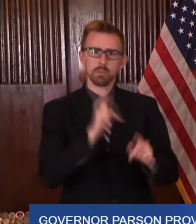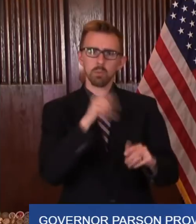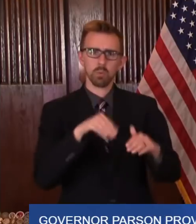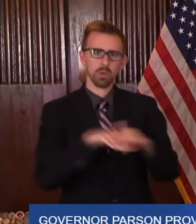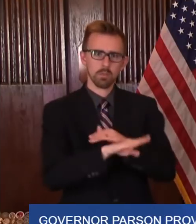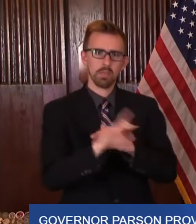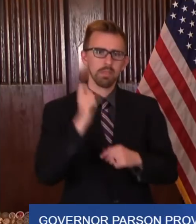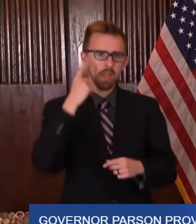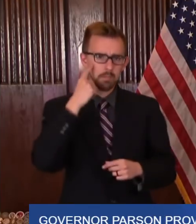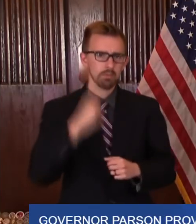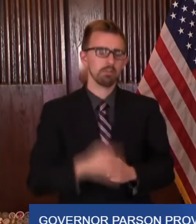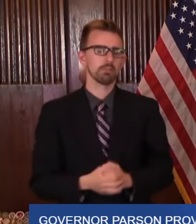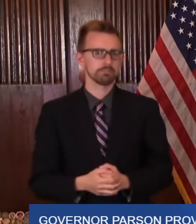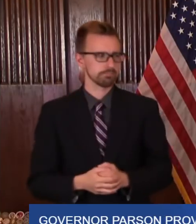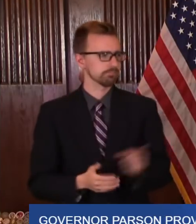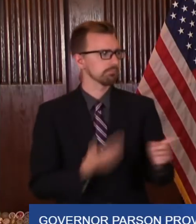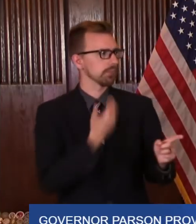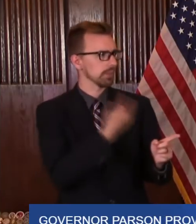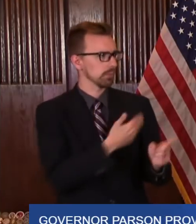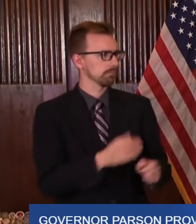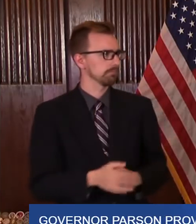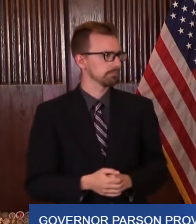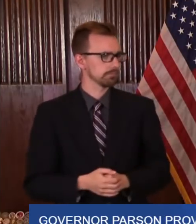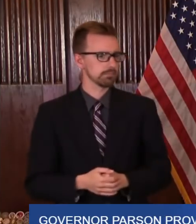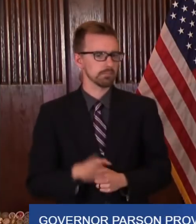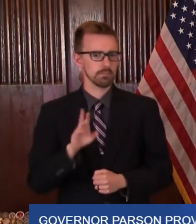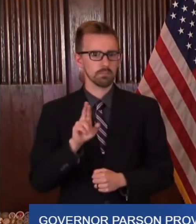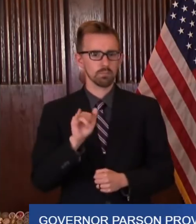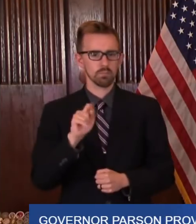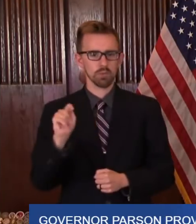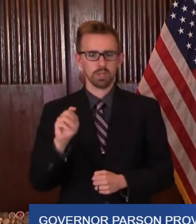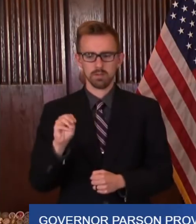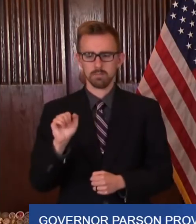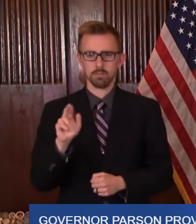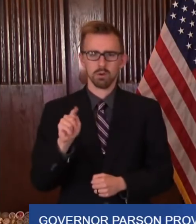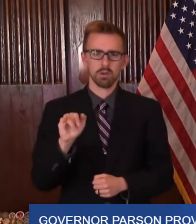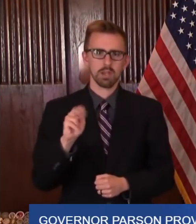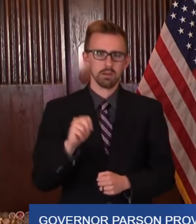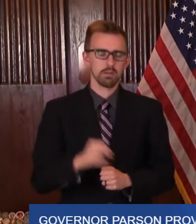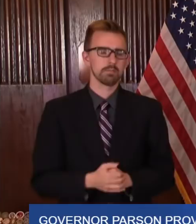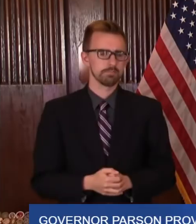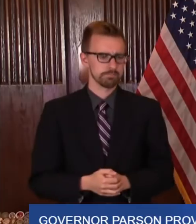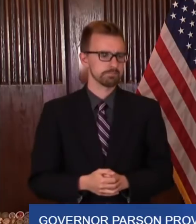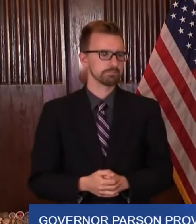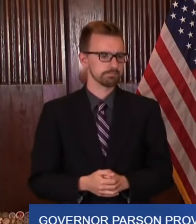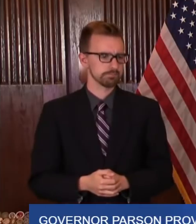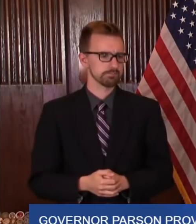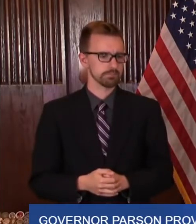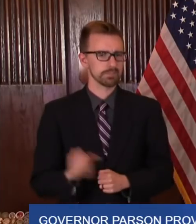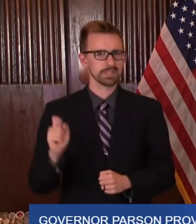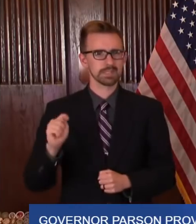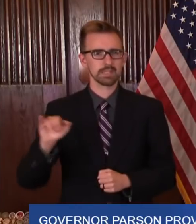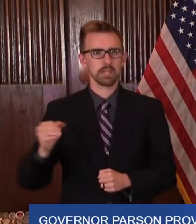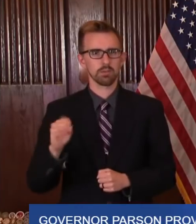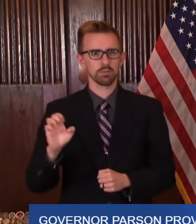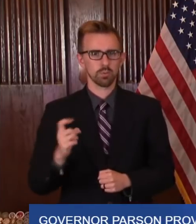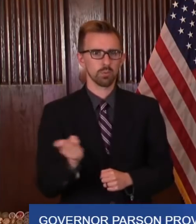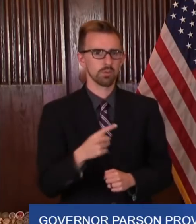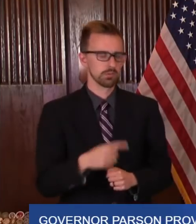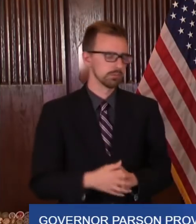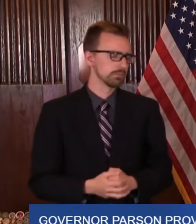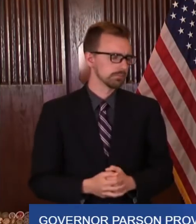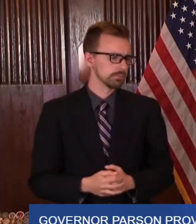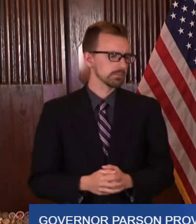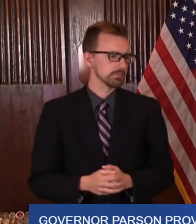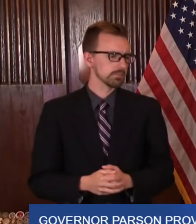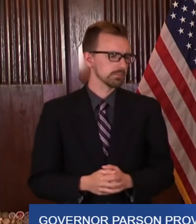Capitol. All right, thank you, Governor. This question is from Brent Martin, KFEQ, Eagle Radio in St. Joe. When